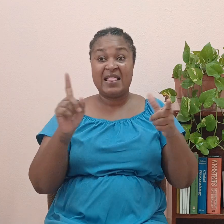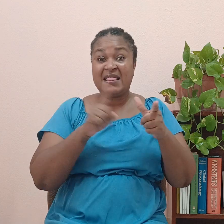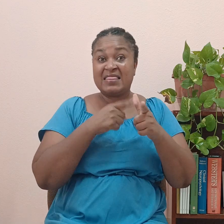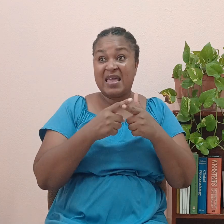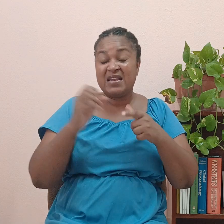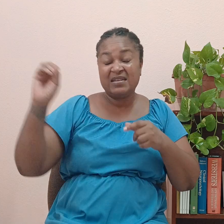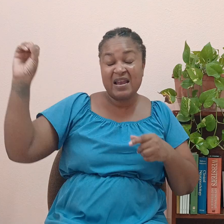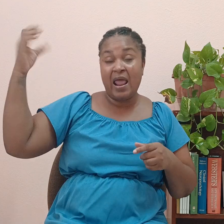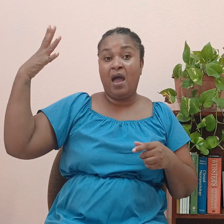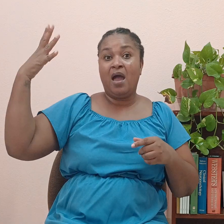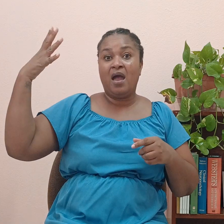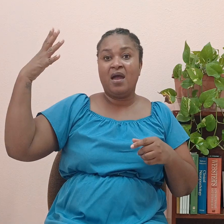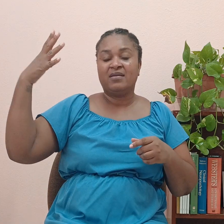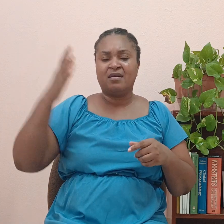and other playlists